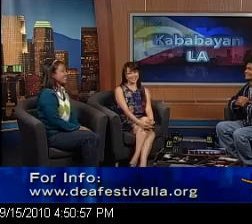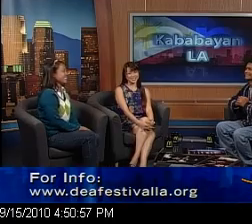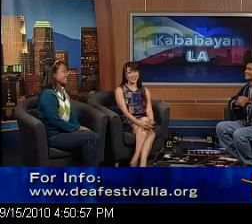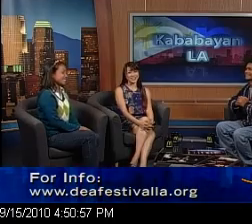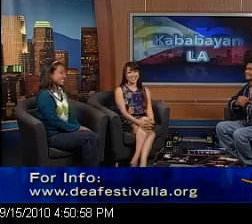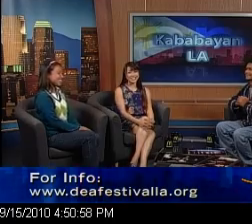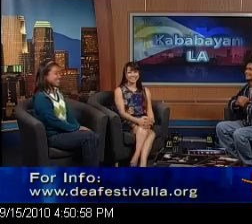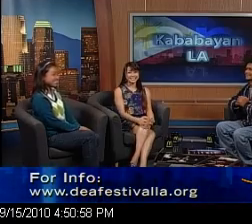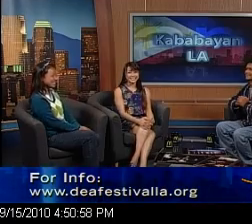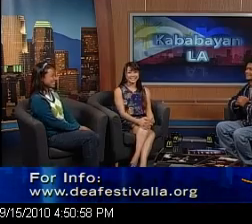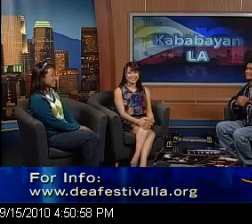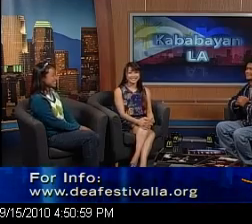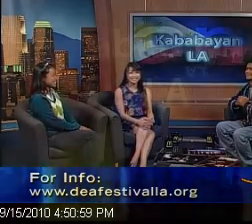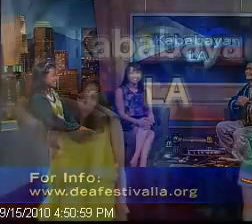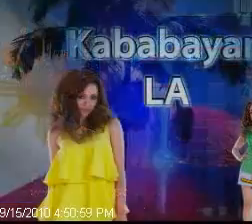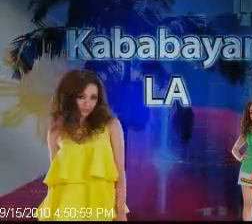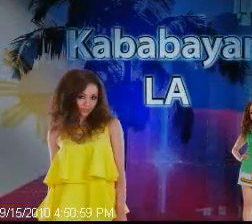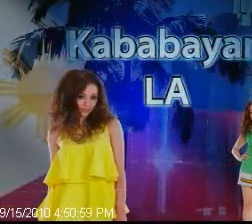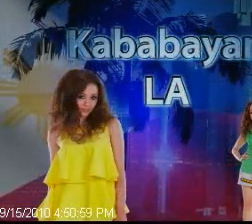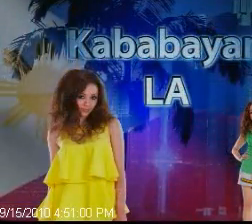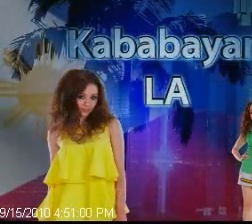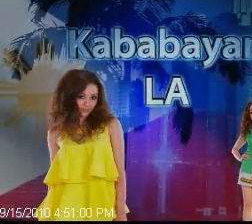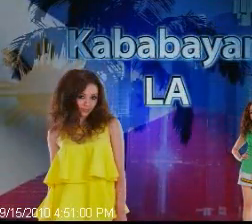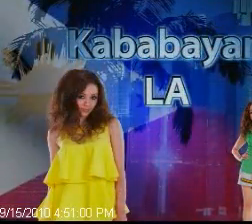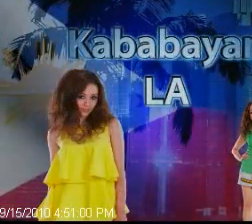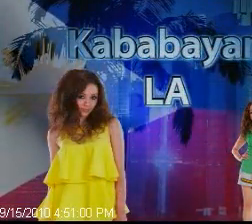Kababayan LA. Don't go away.